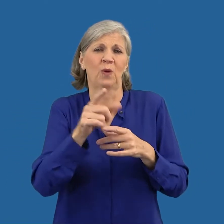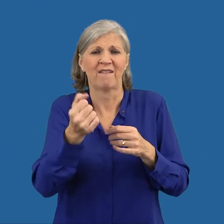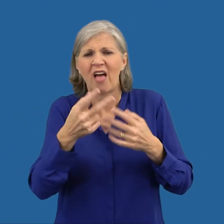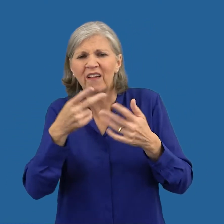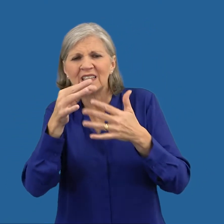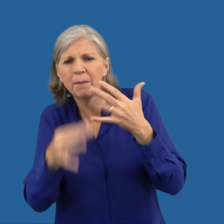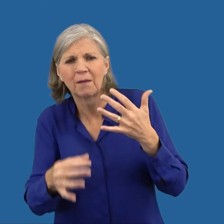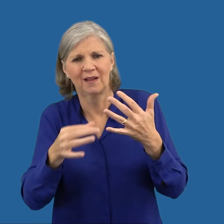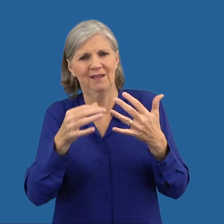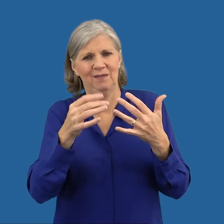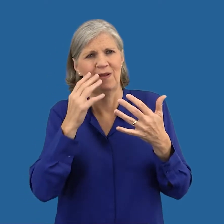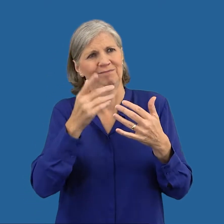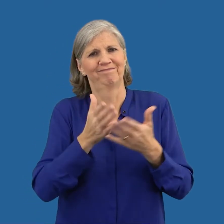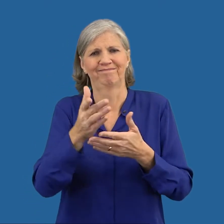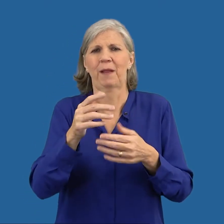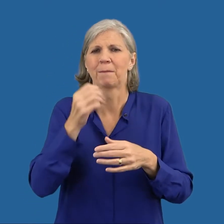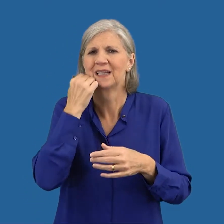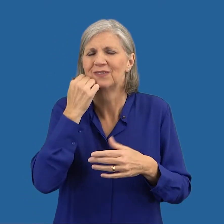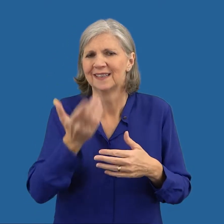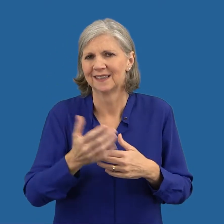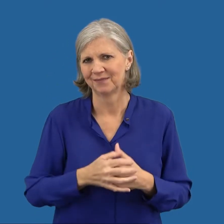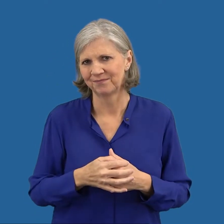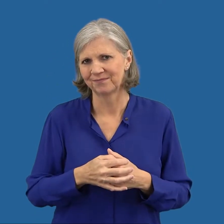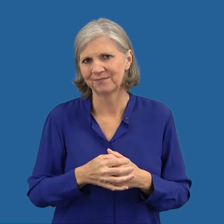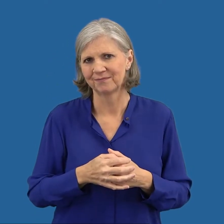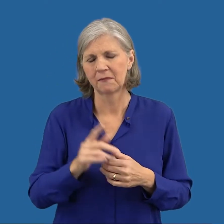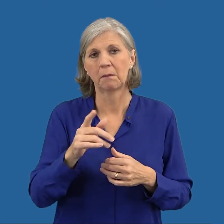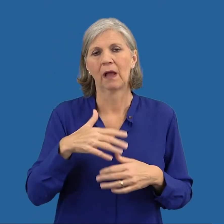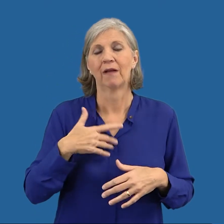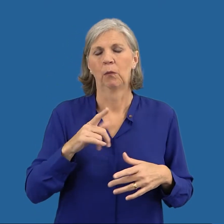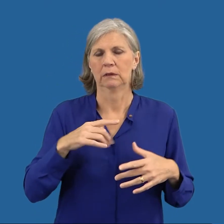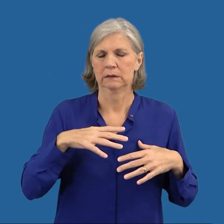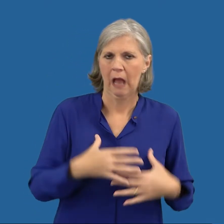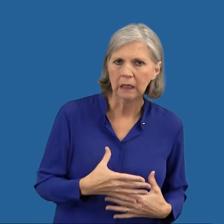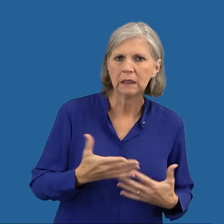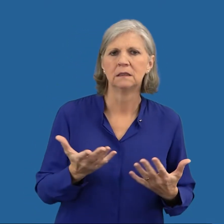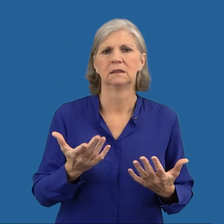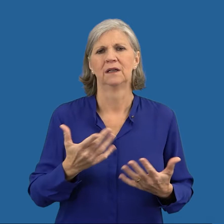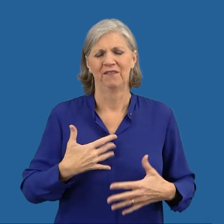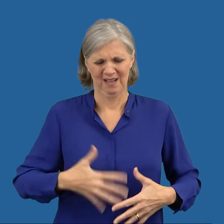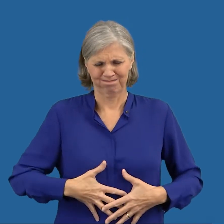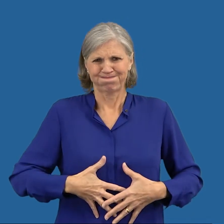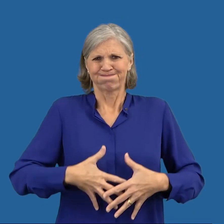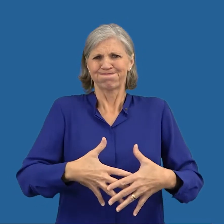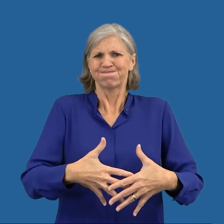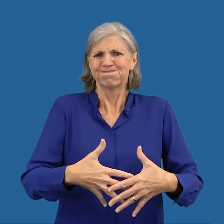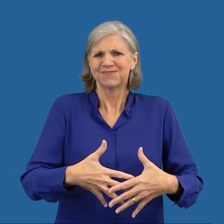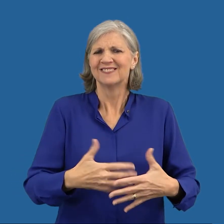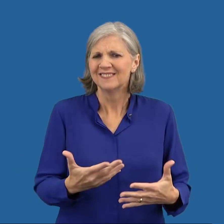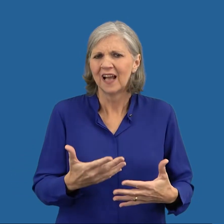You may have other symptoms when you get your period, including feeling tired, feeling bloated, your tummy sticks out